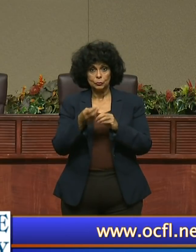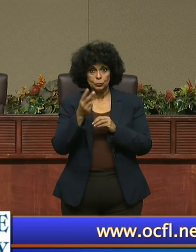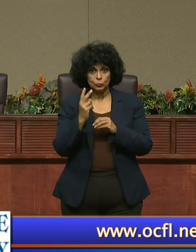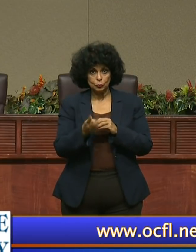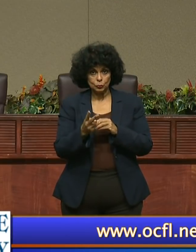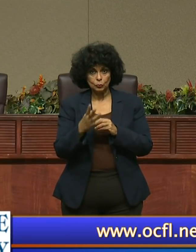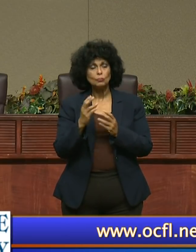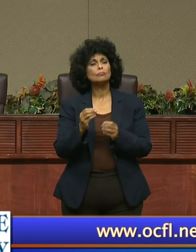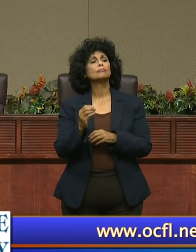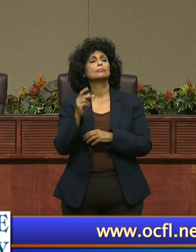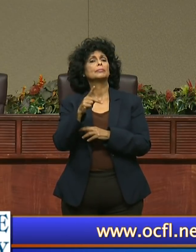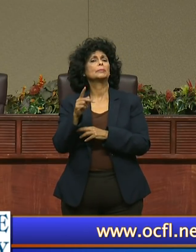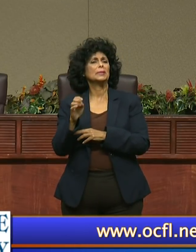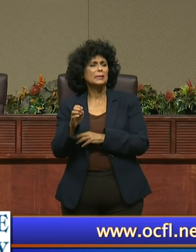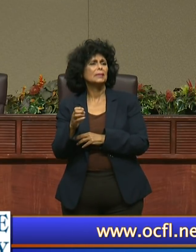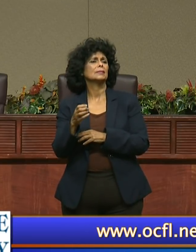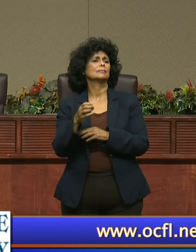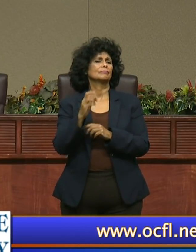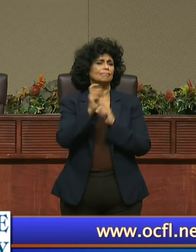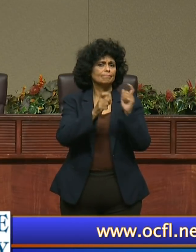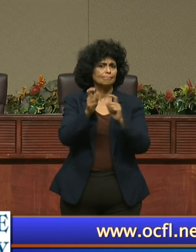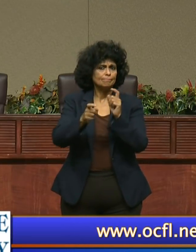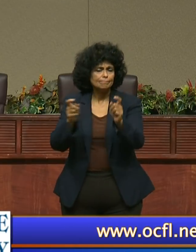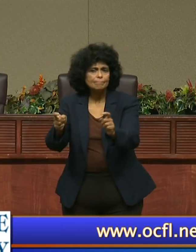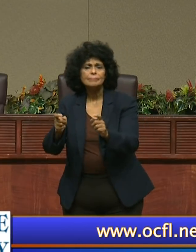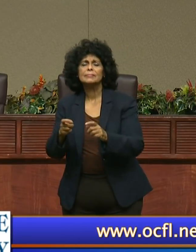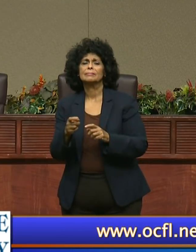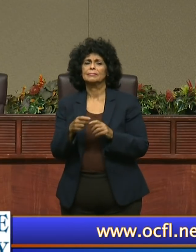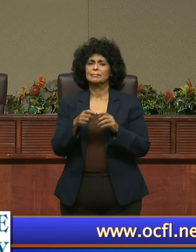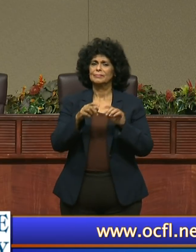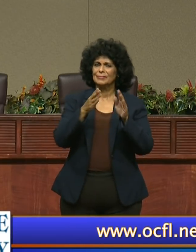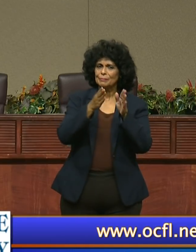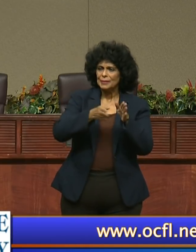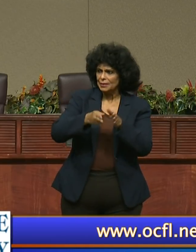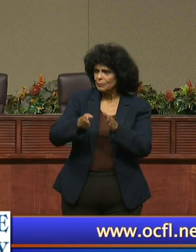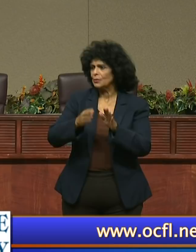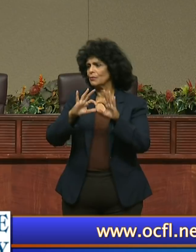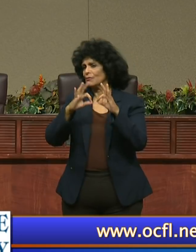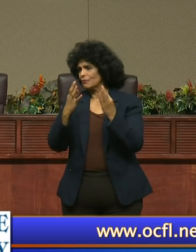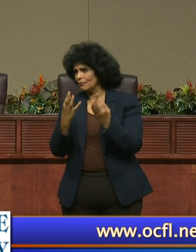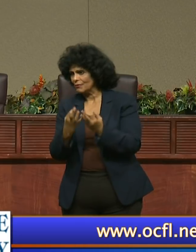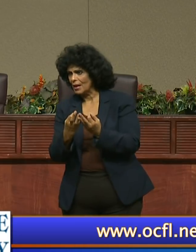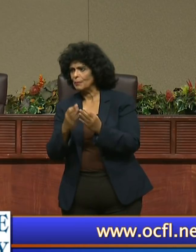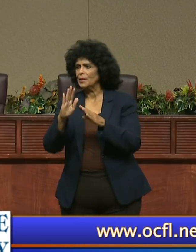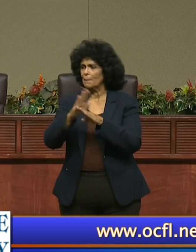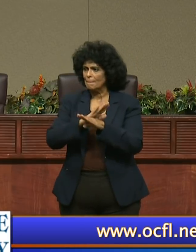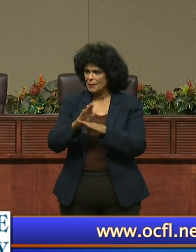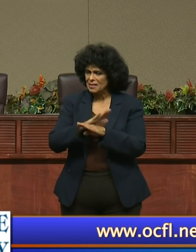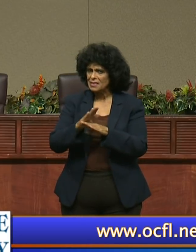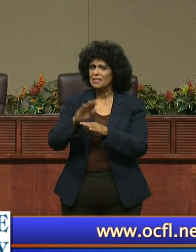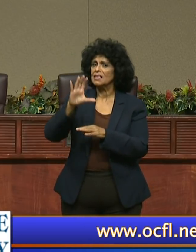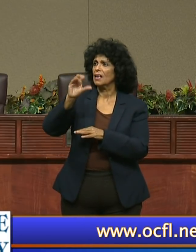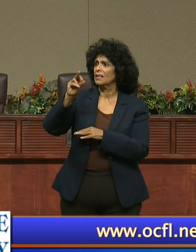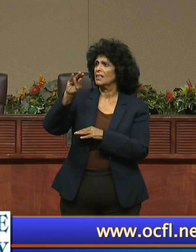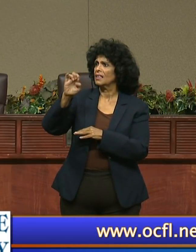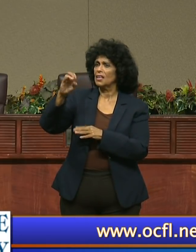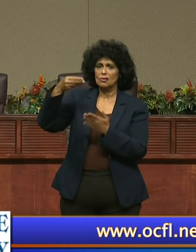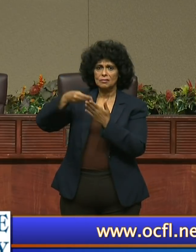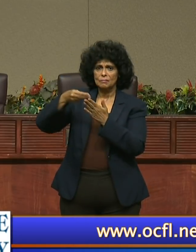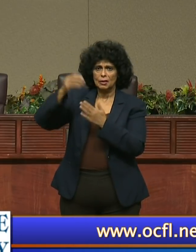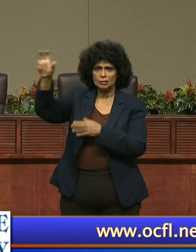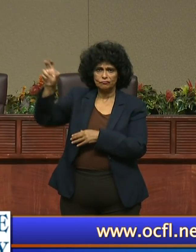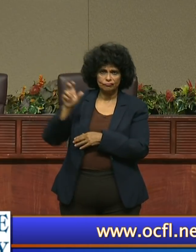crisis assistance funds as well as PPE to individuals, families, and small businesses, and I'll talk about that more today.